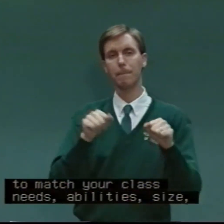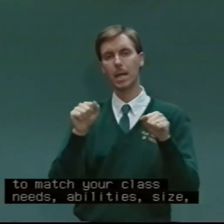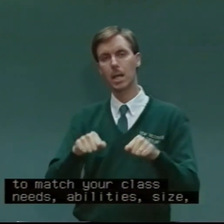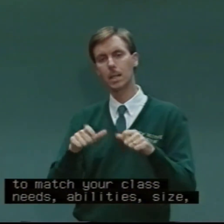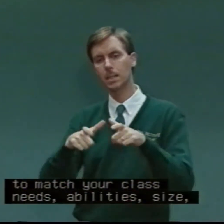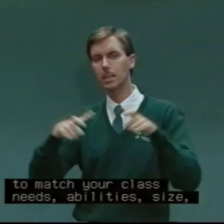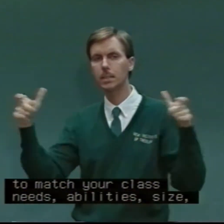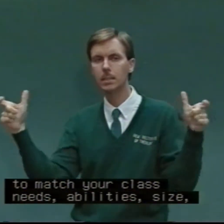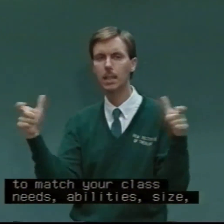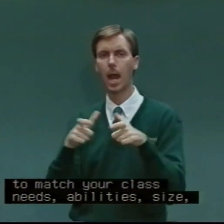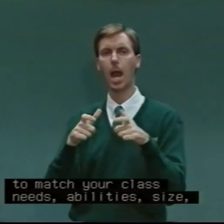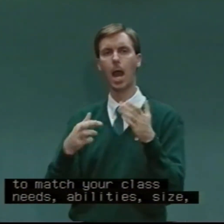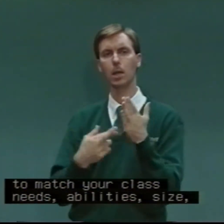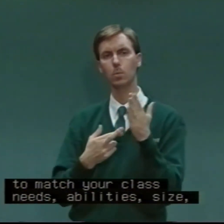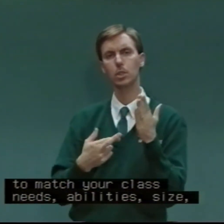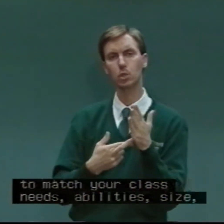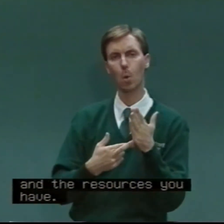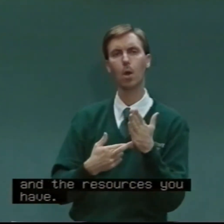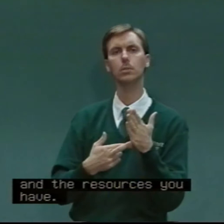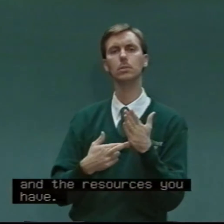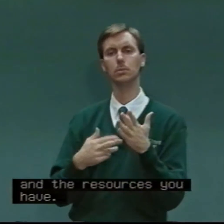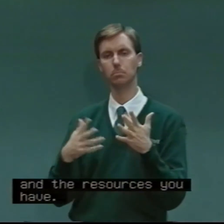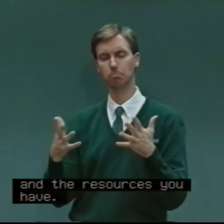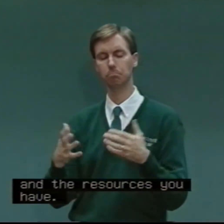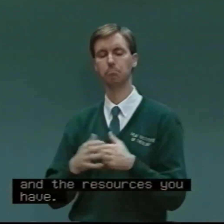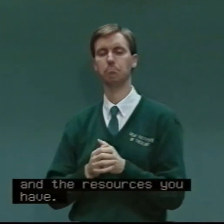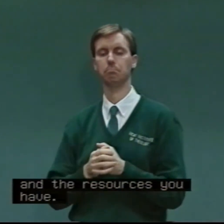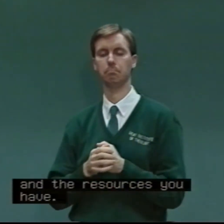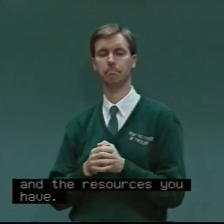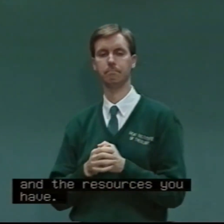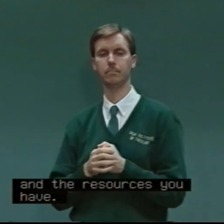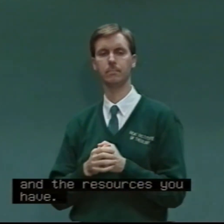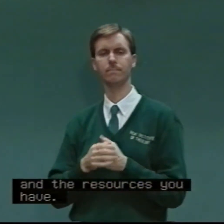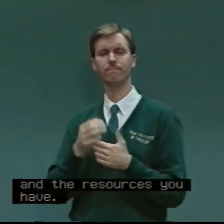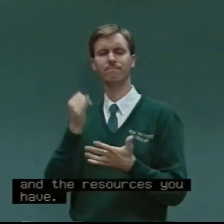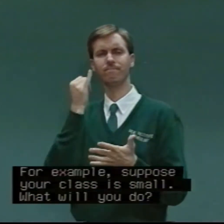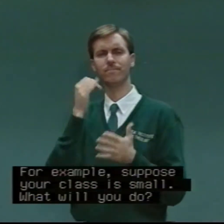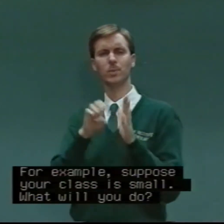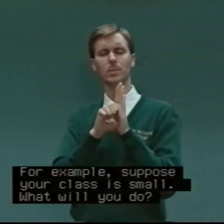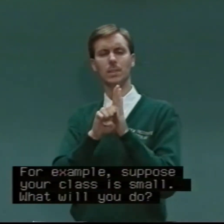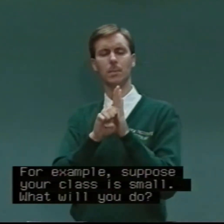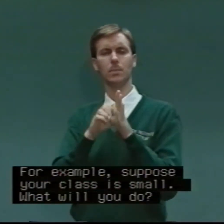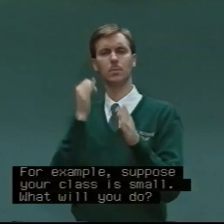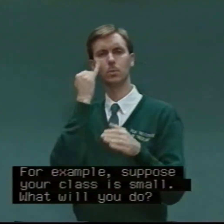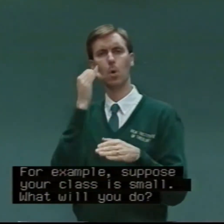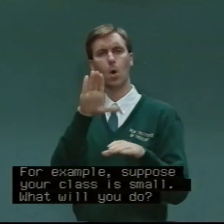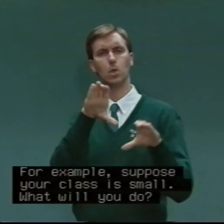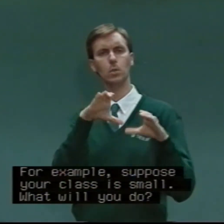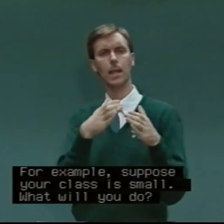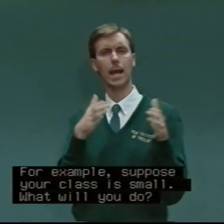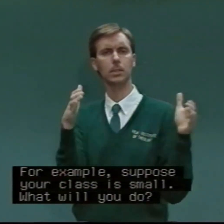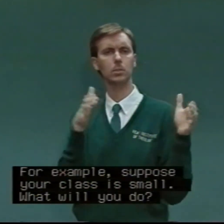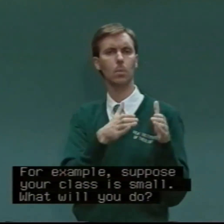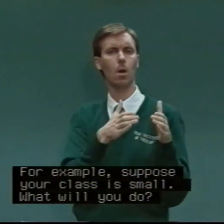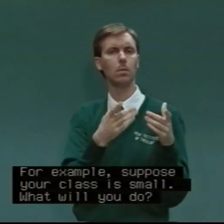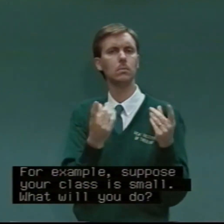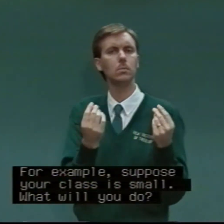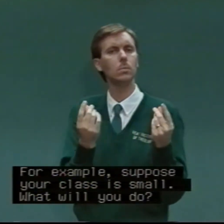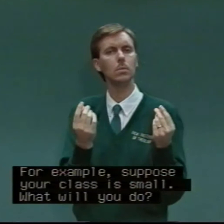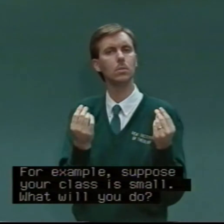to match your class needs, abilities, size, and the resources you have. For example, so suppose your class is